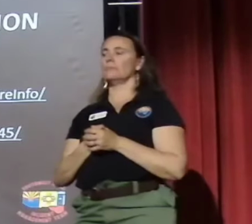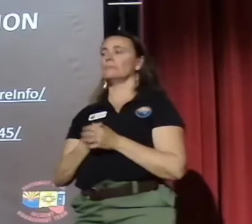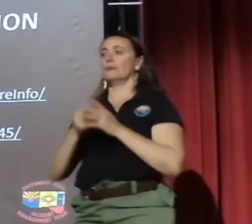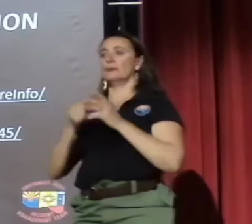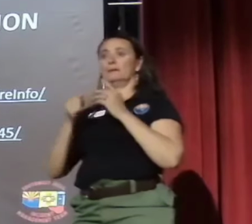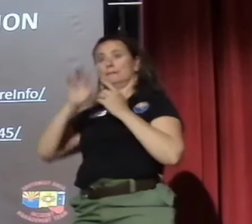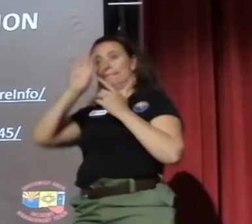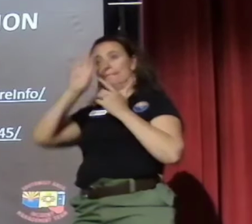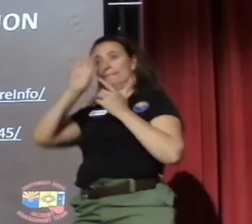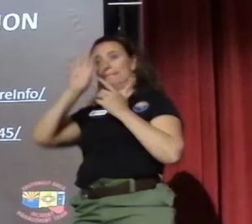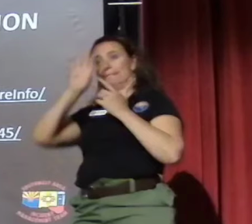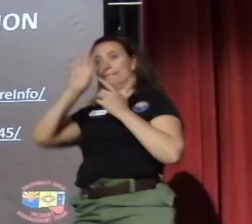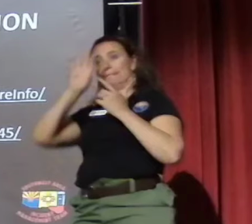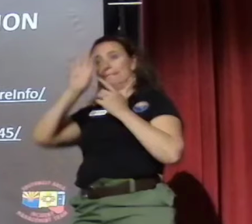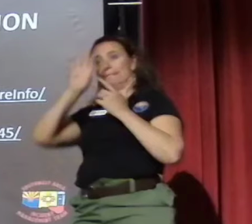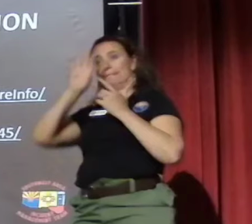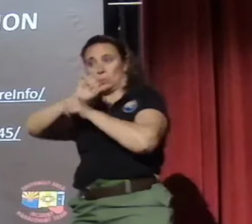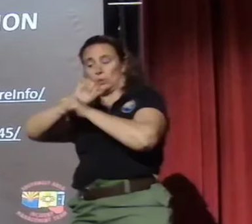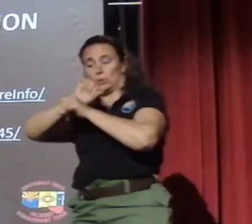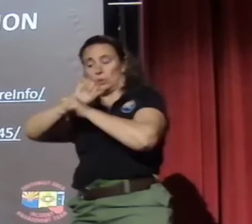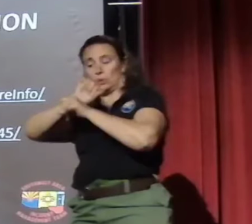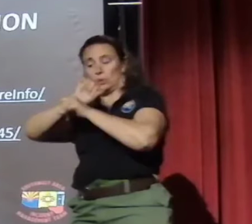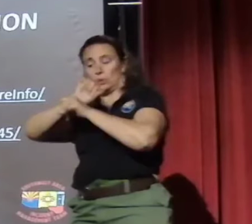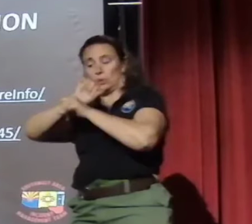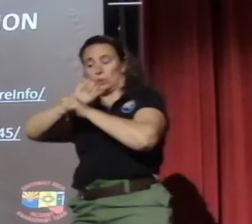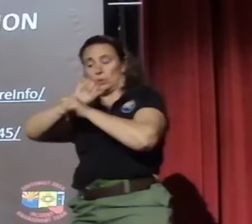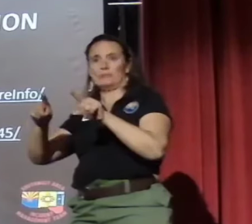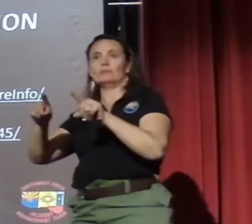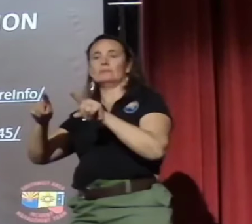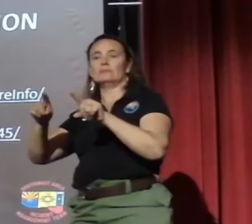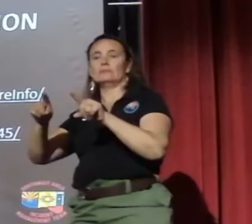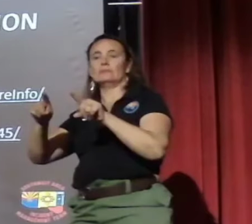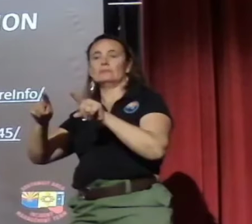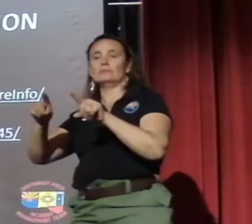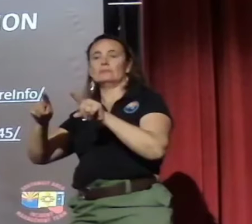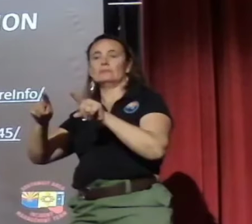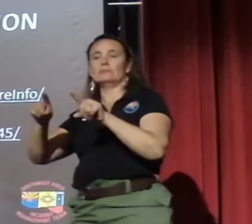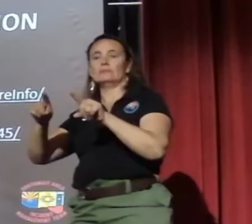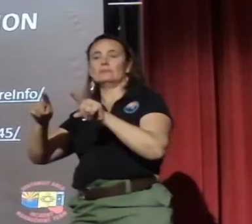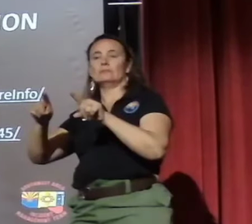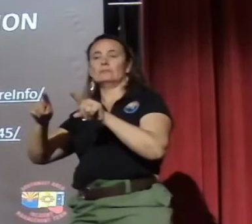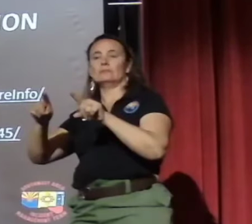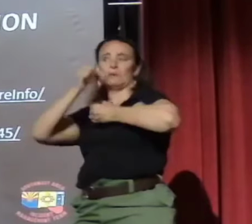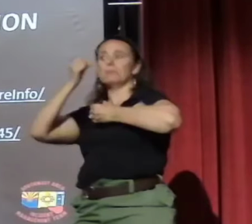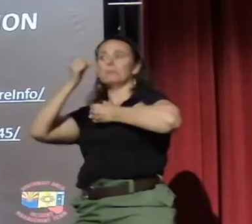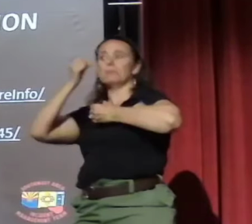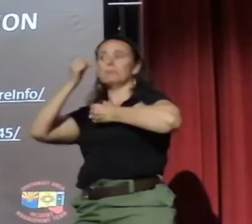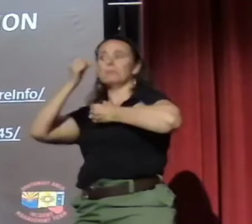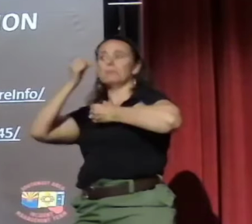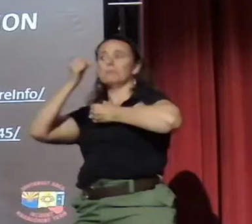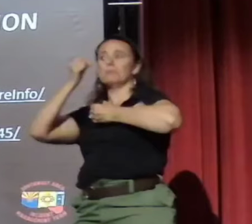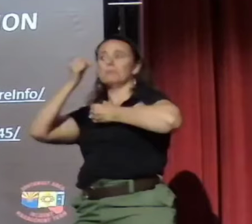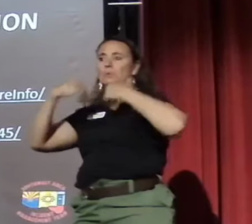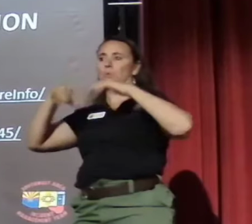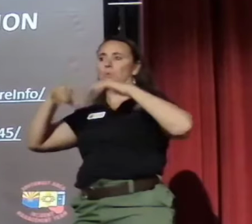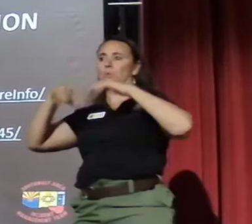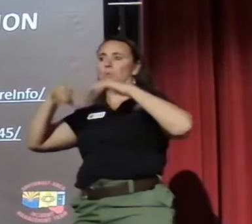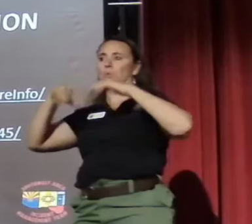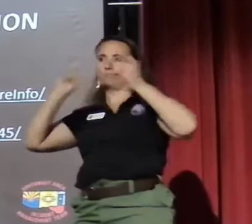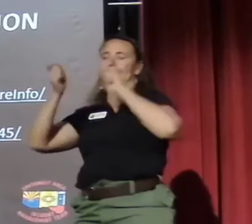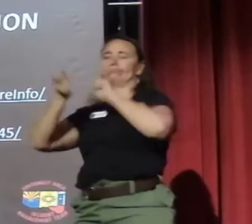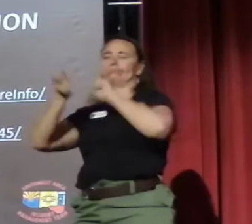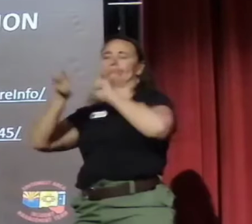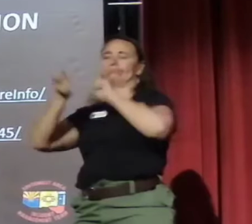occurred over the last several days, there is currently no threat. But this is a dynamic situation. We're in extreme drought.